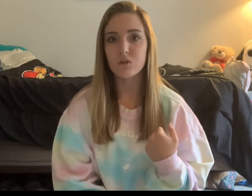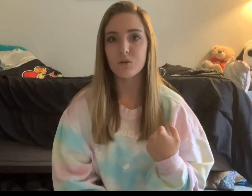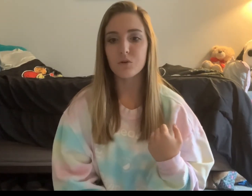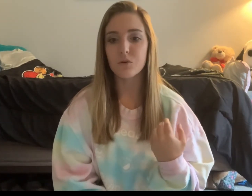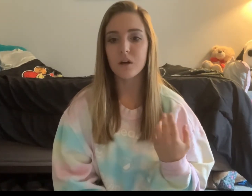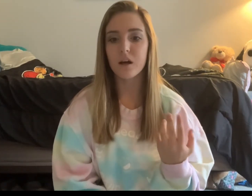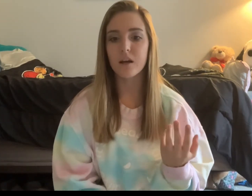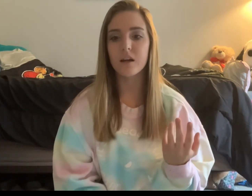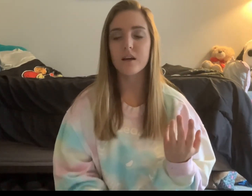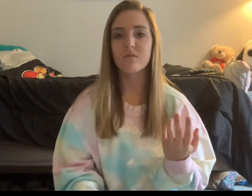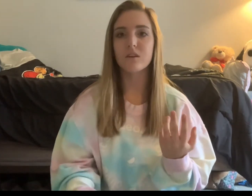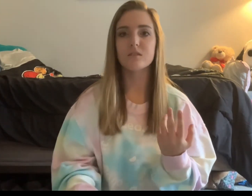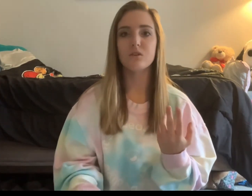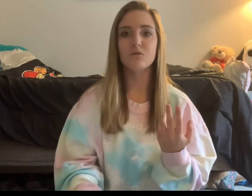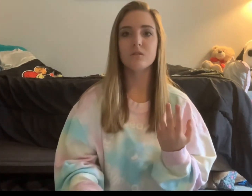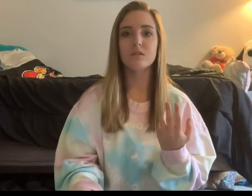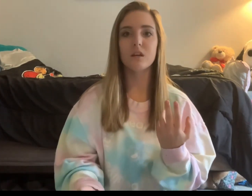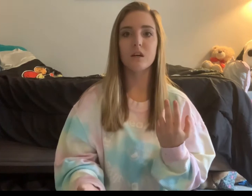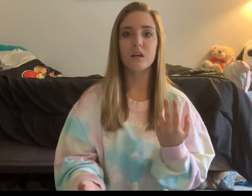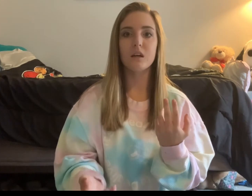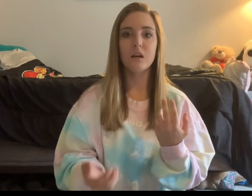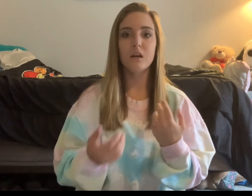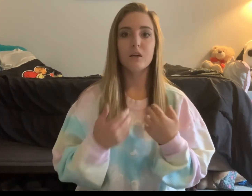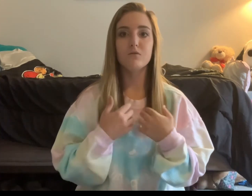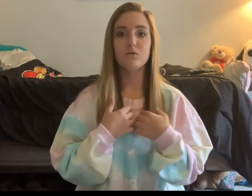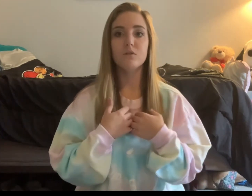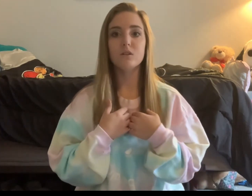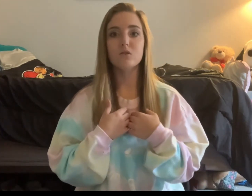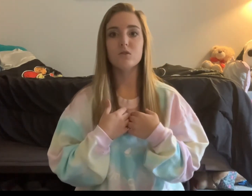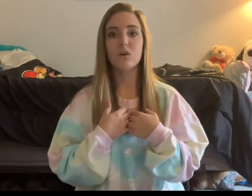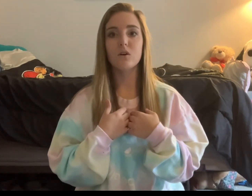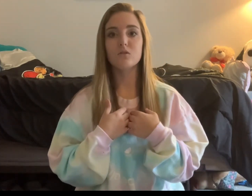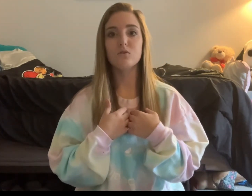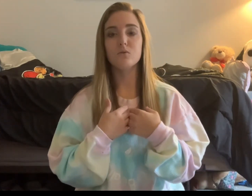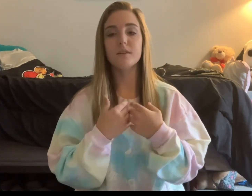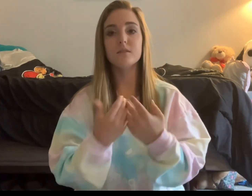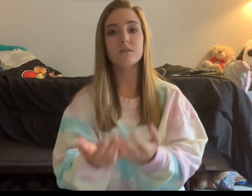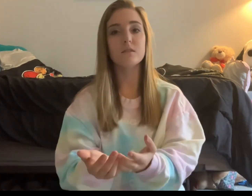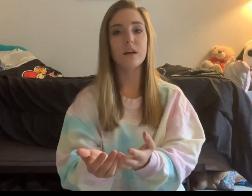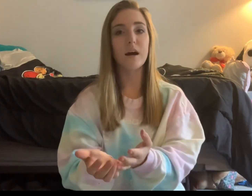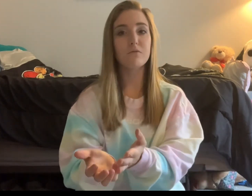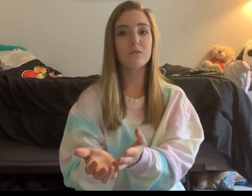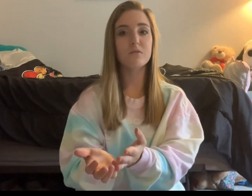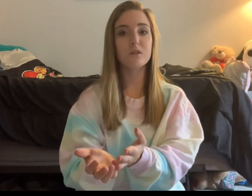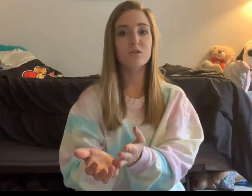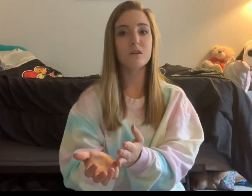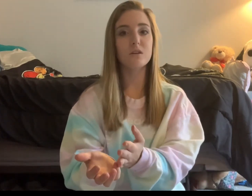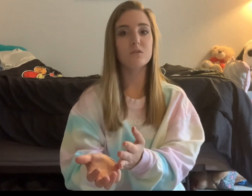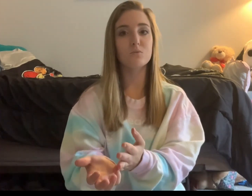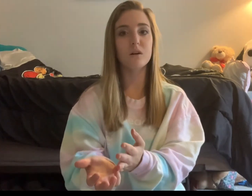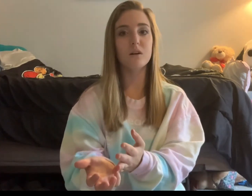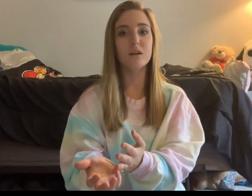So I kind of have things that you could say if you need to talk to a staff at the restaurant, as well as if